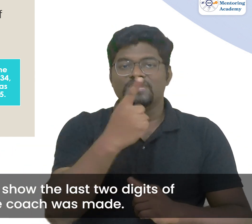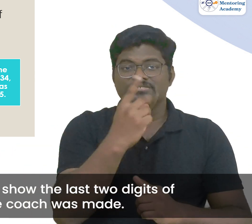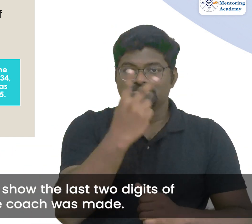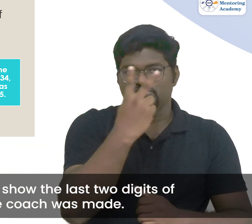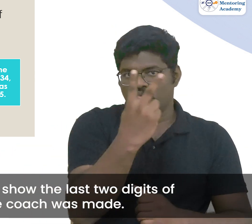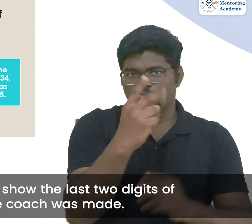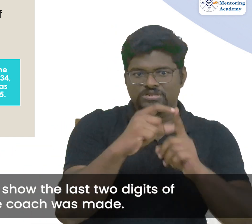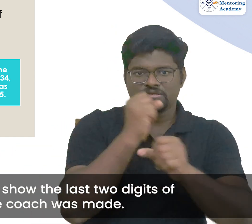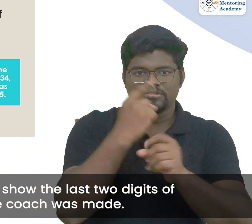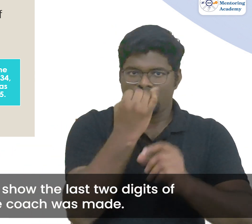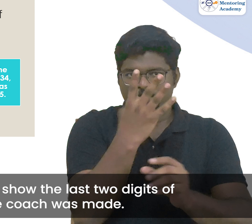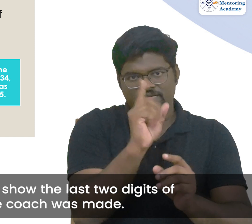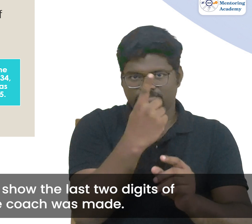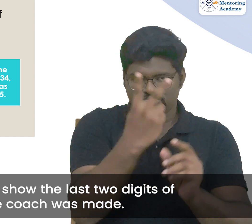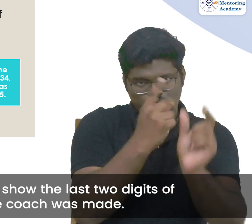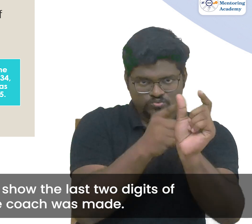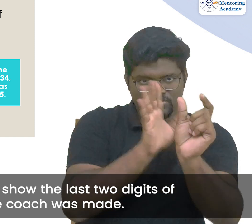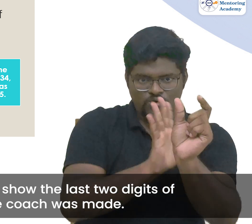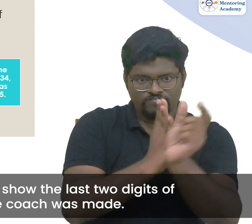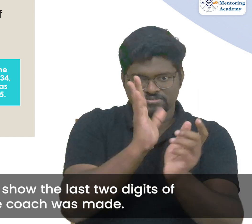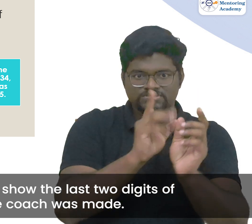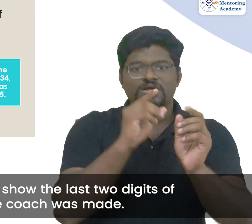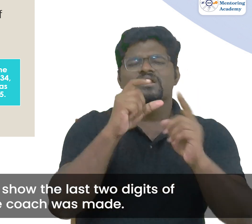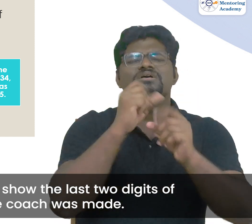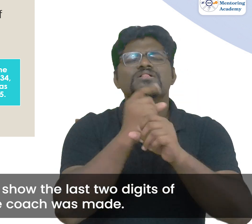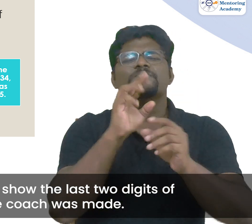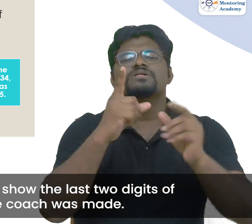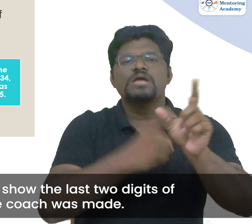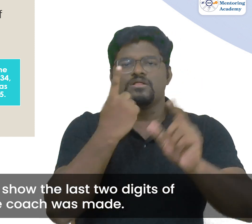These two numbers show the last 2 digits of the year the coach was made.